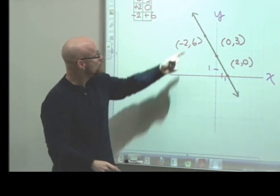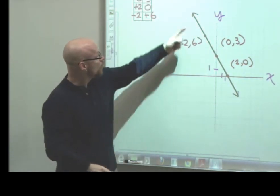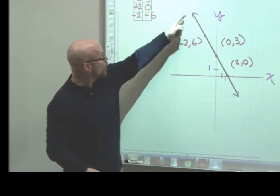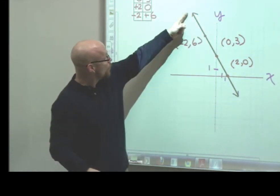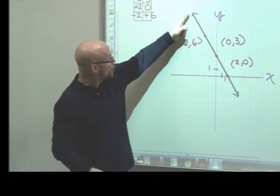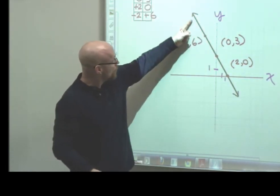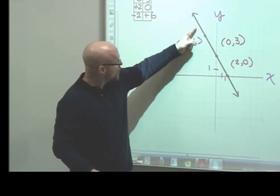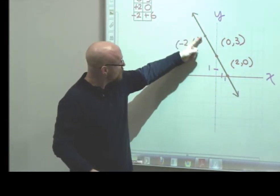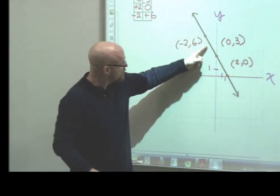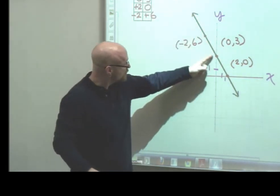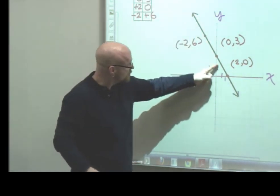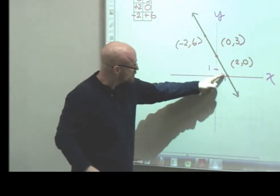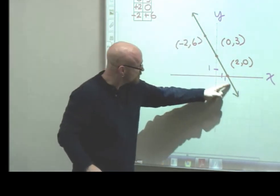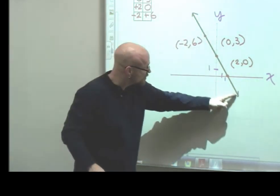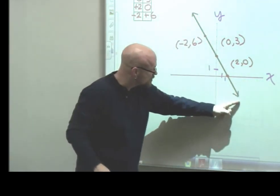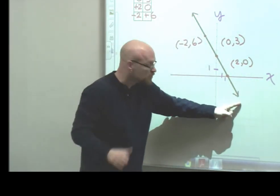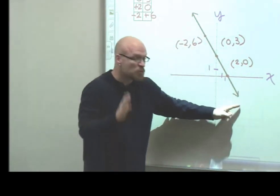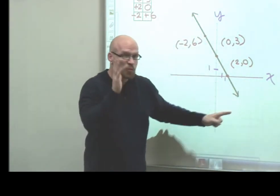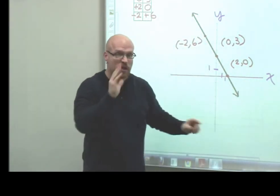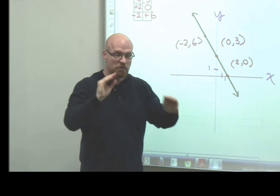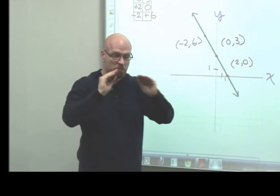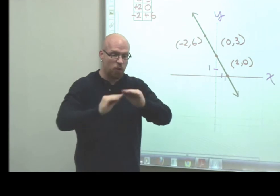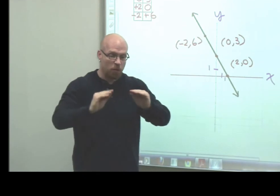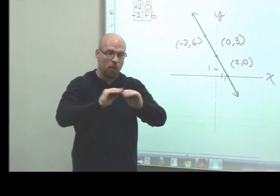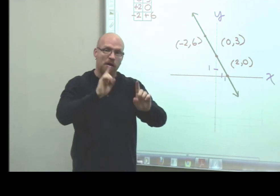not stop. Okay.